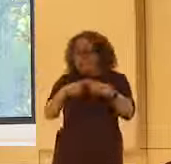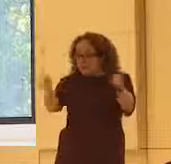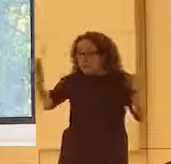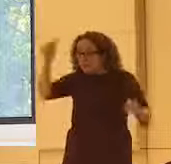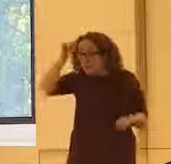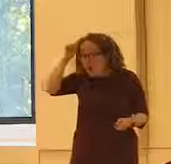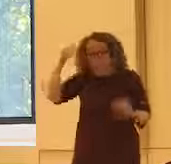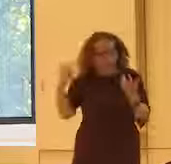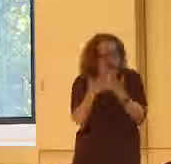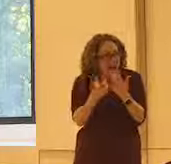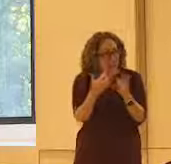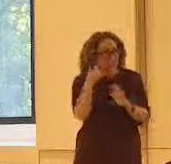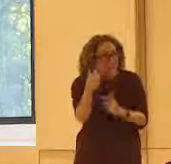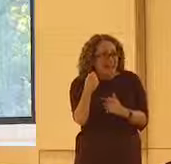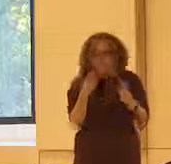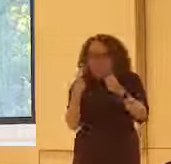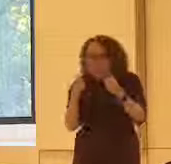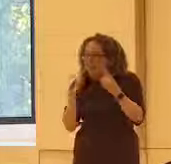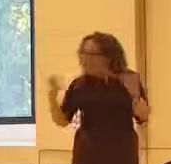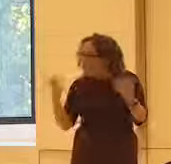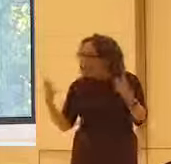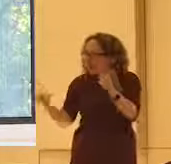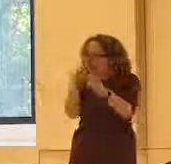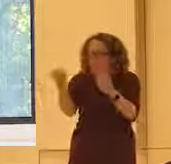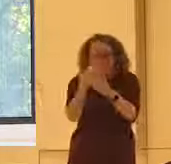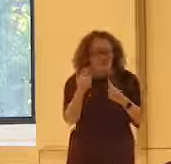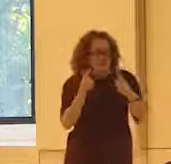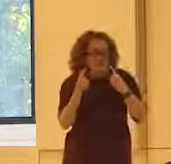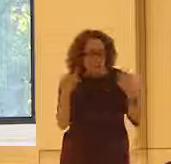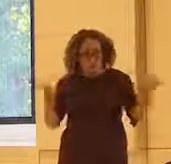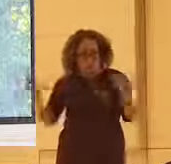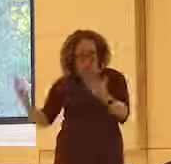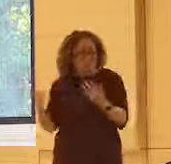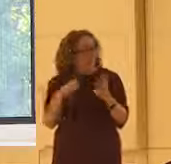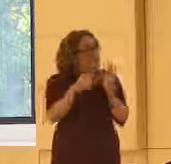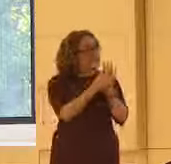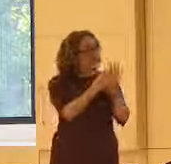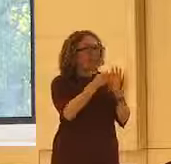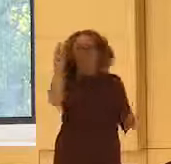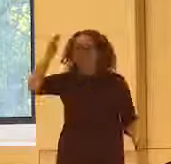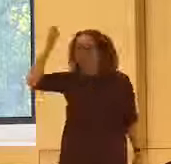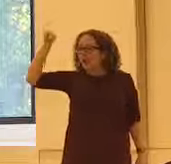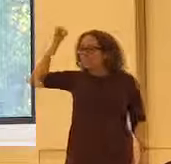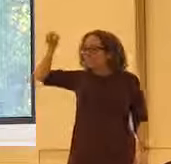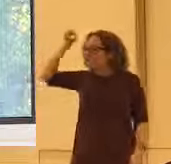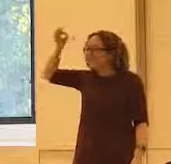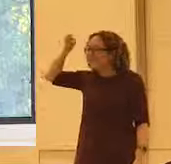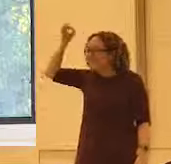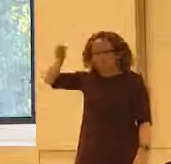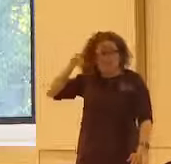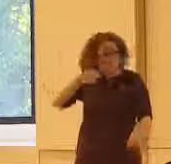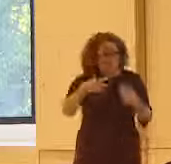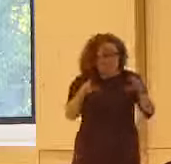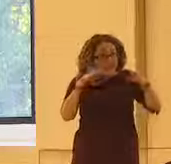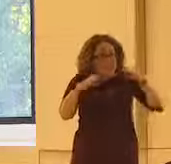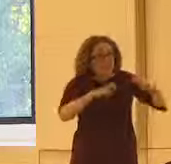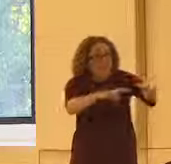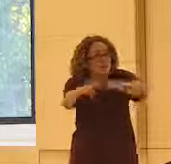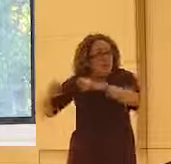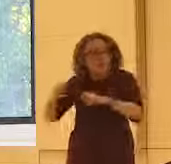self-help materials. So people know how to get their information. They can get that information. For example, psychosis.